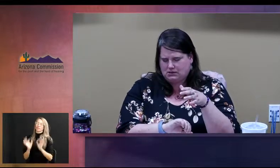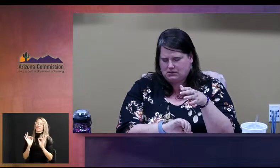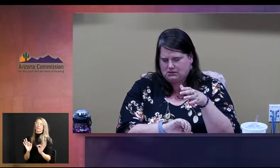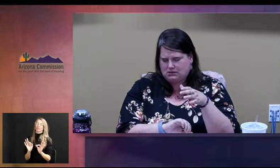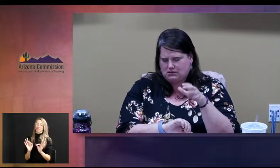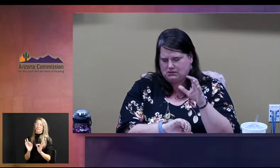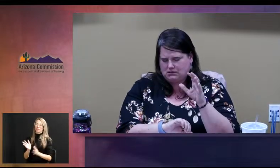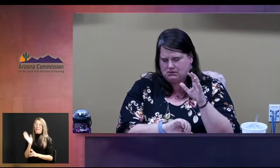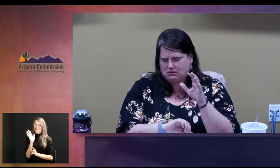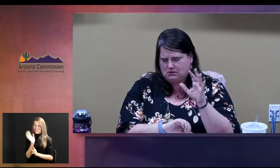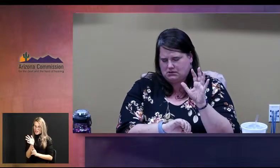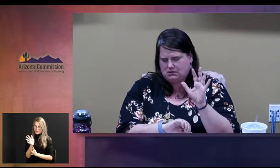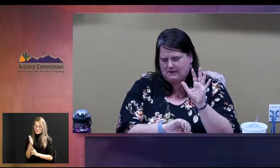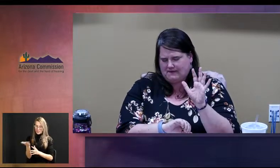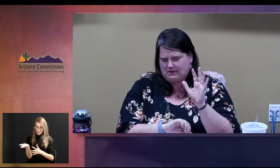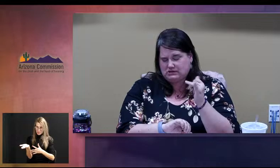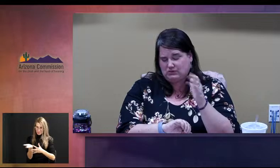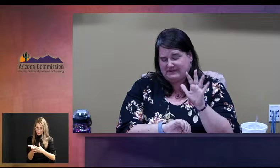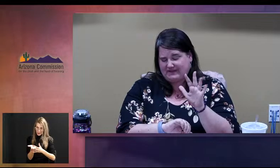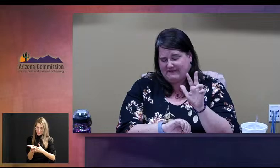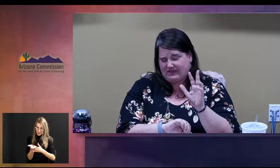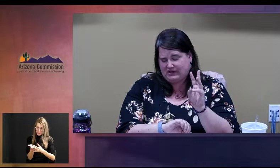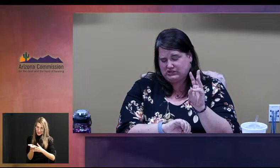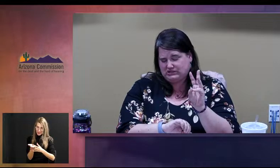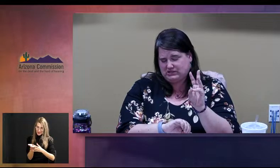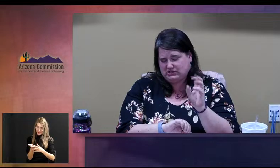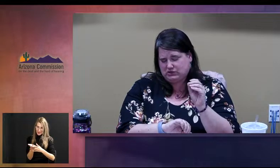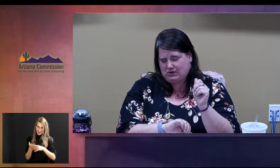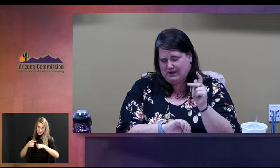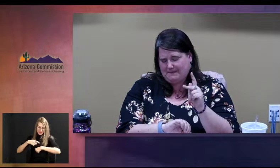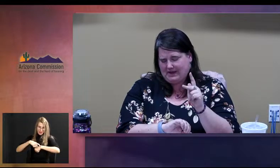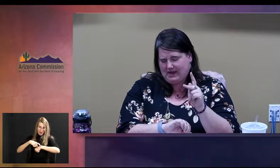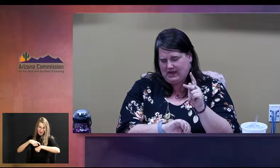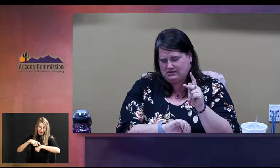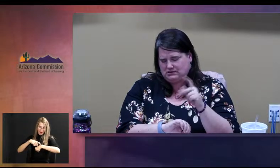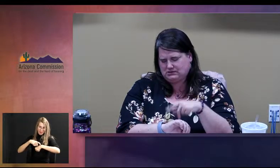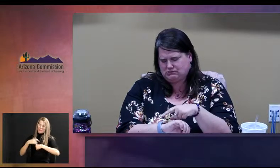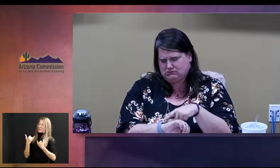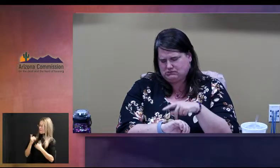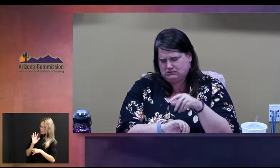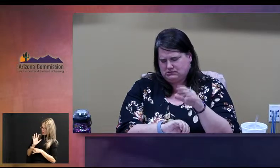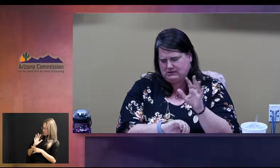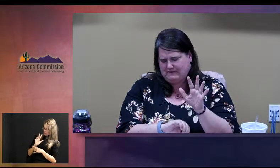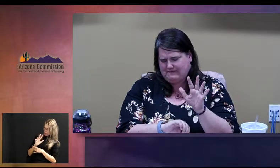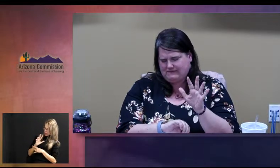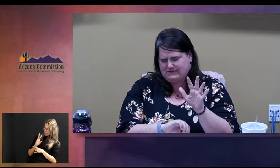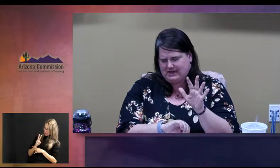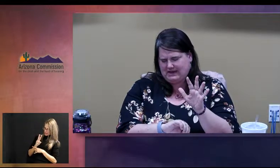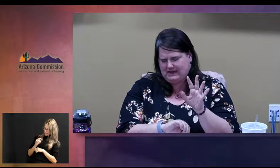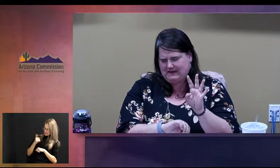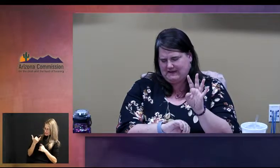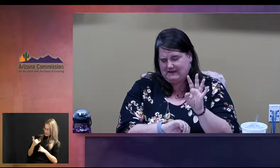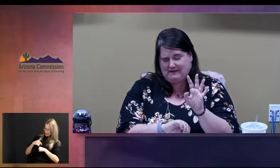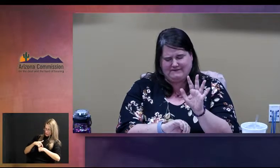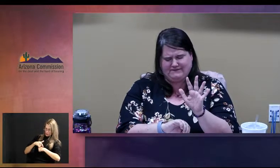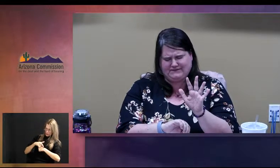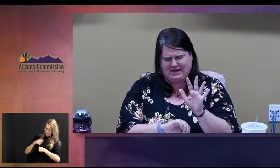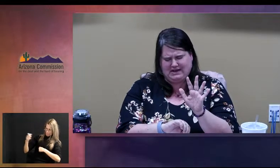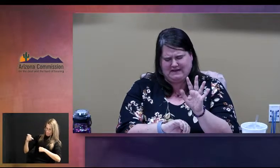break and come back at, it's 5:36 now, so come back